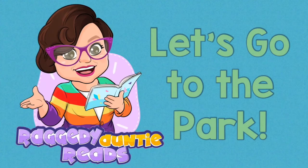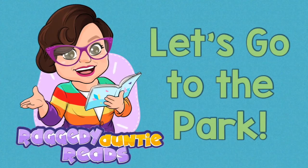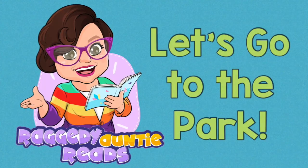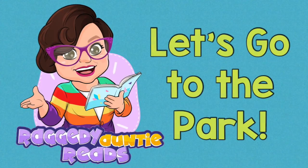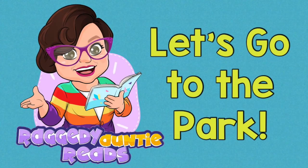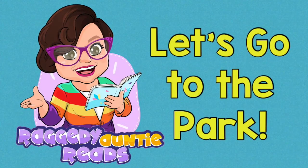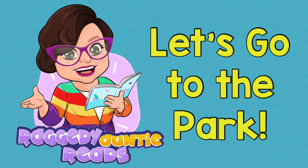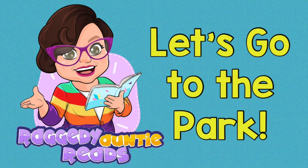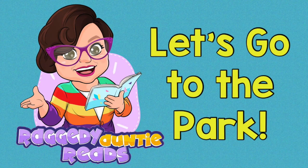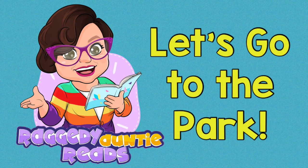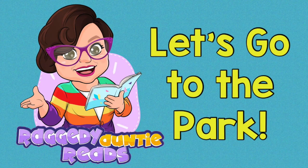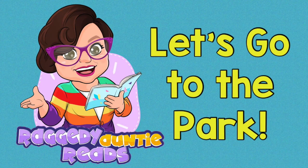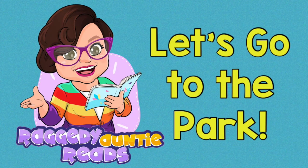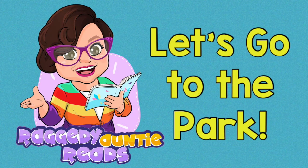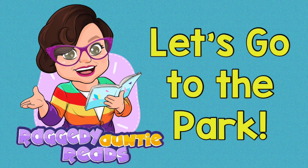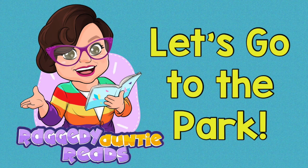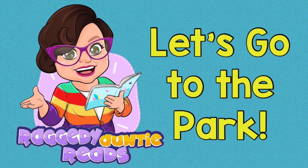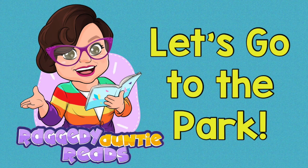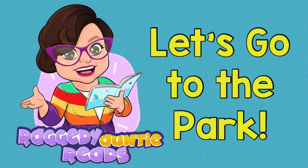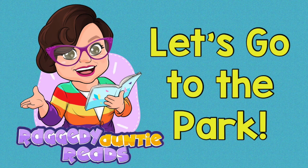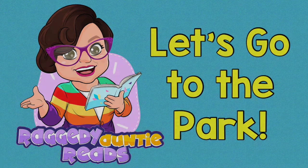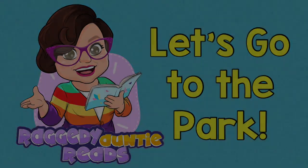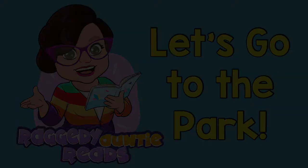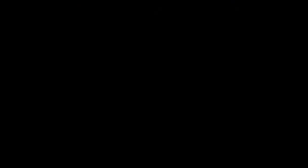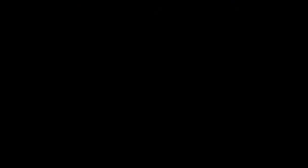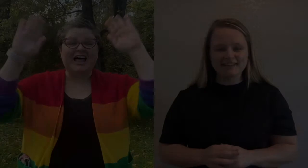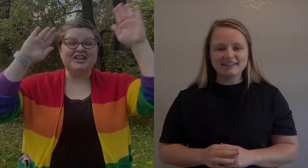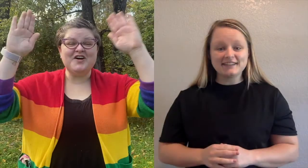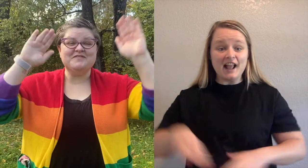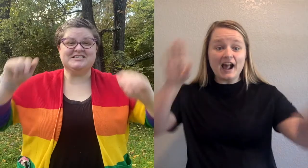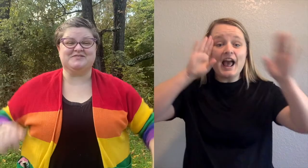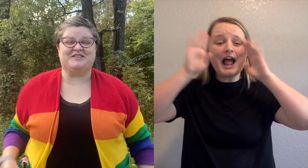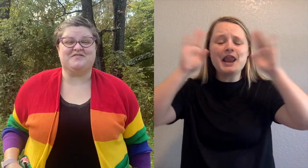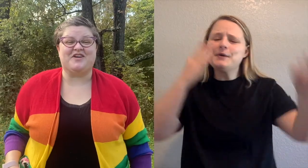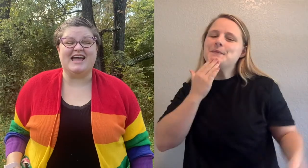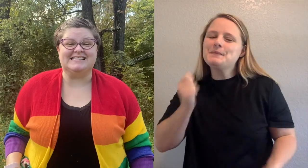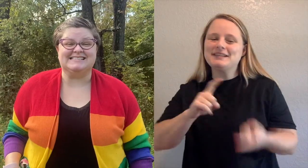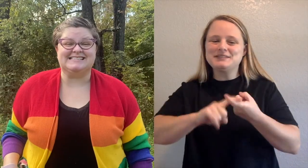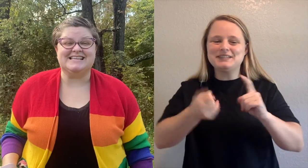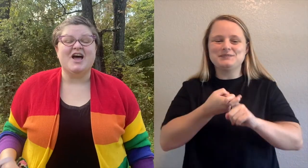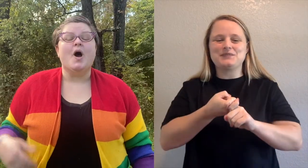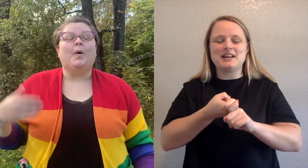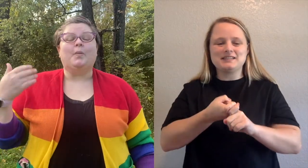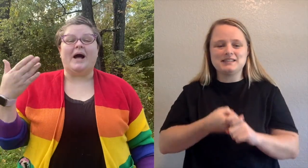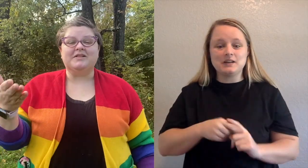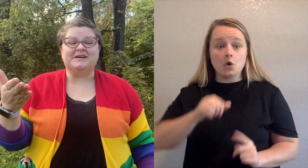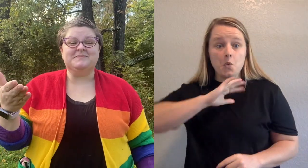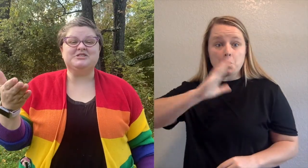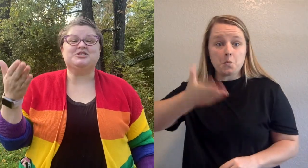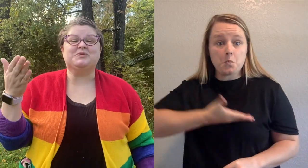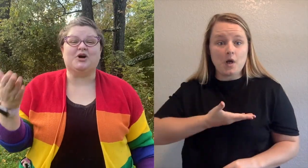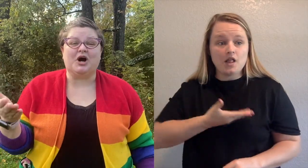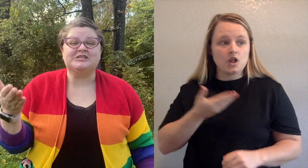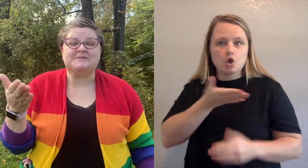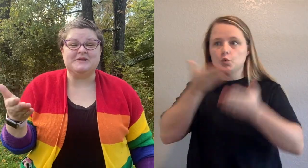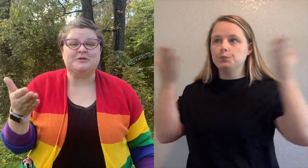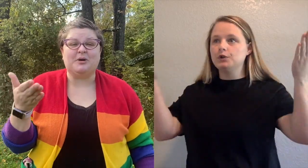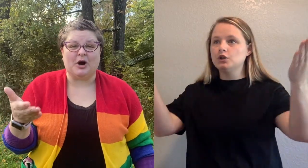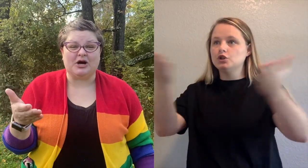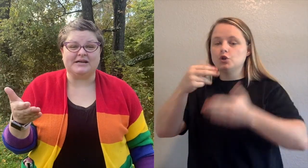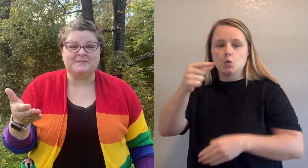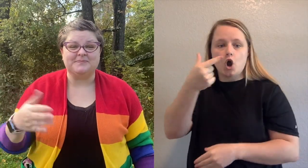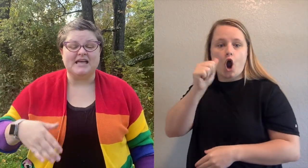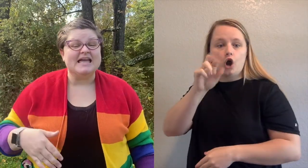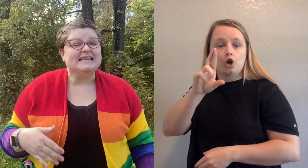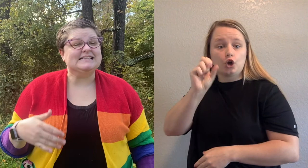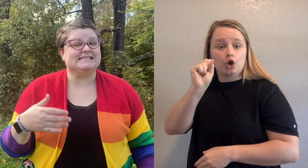reads. Let's go to the park. Hello, my sweet friends. Welcome to Garst Mill